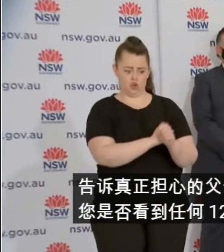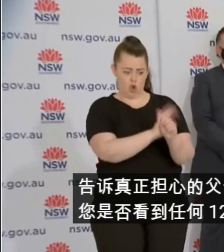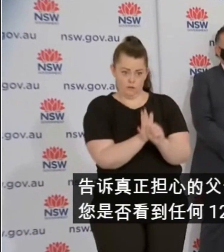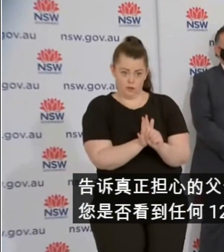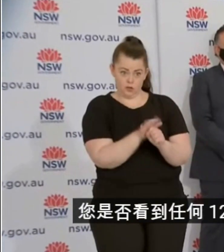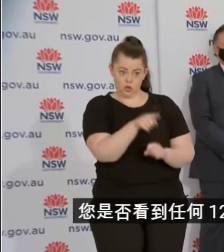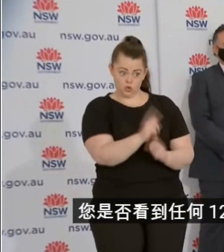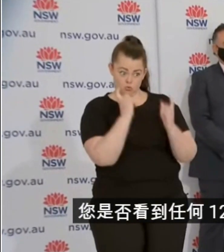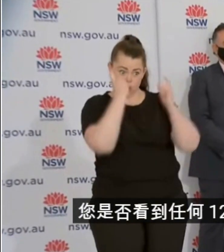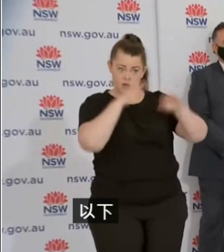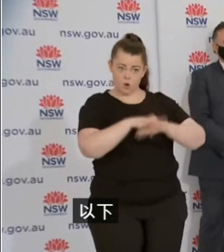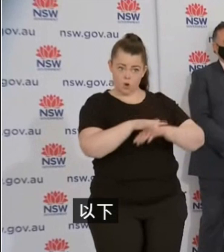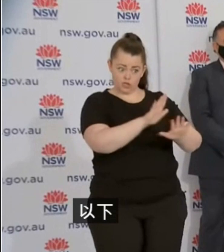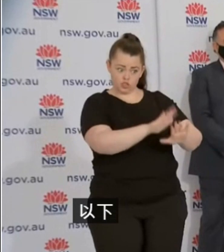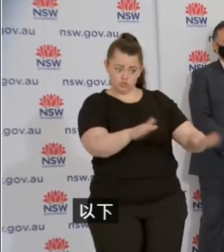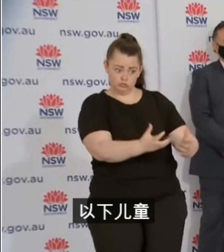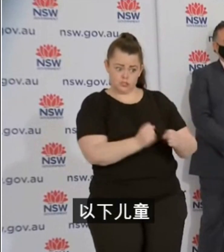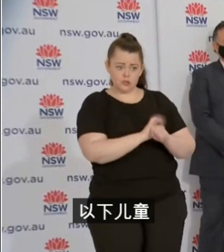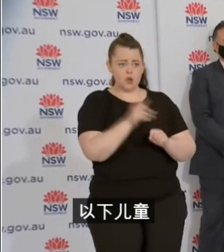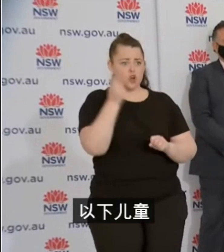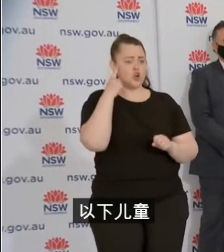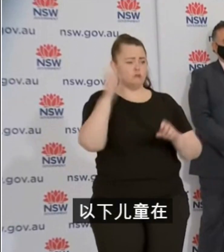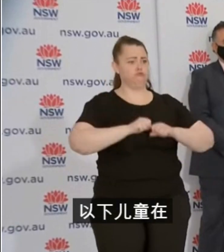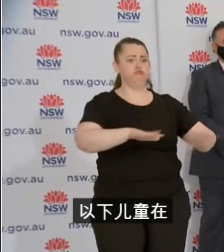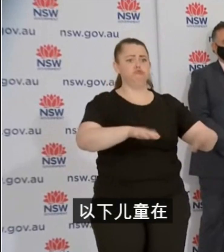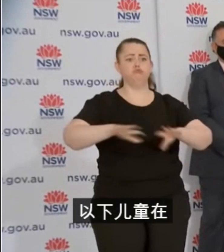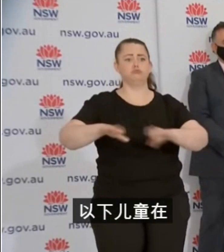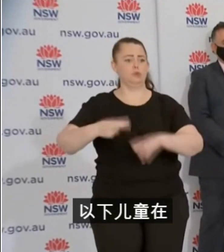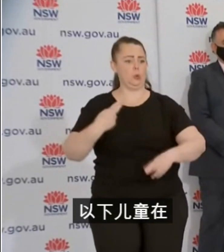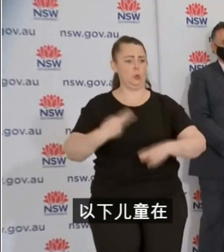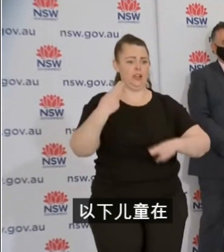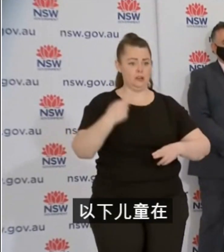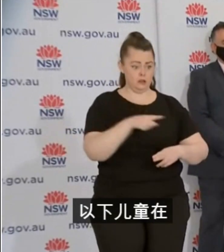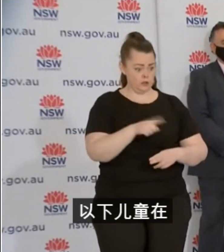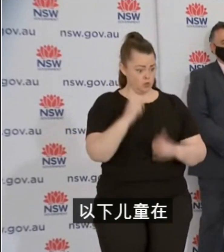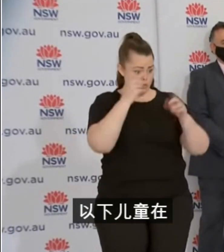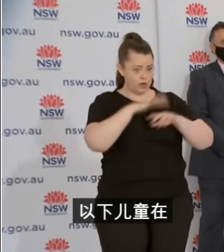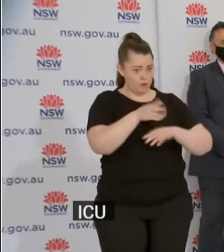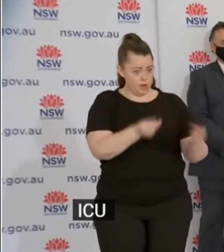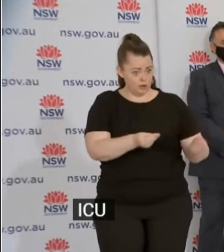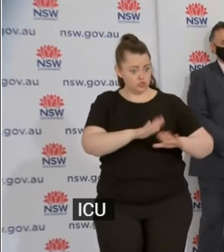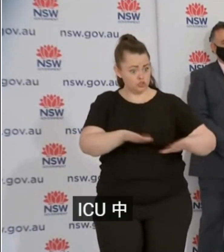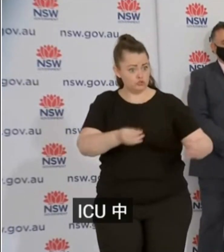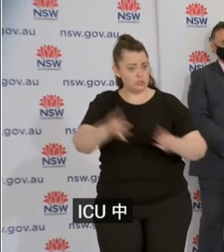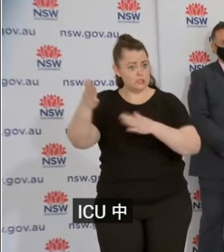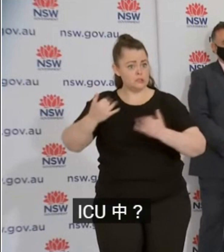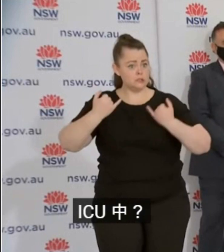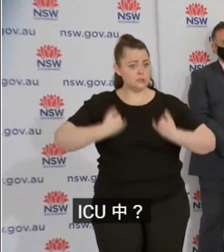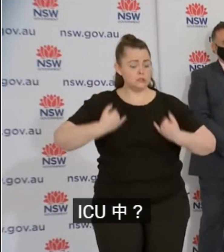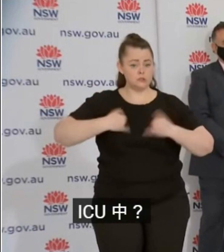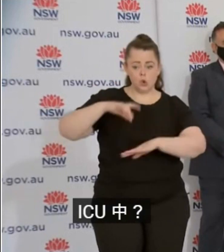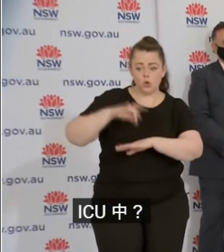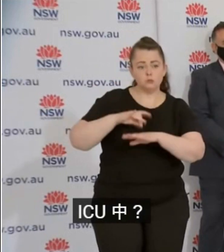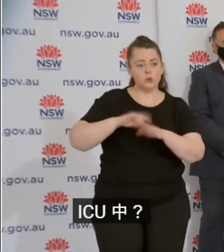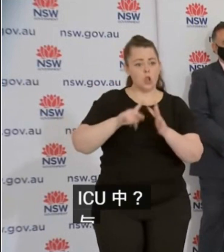ICU? Look, I think that for children, clearly we have seen more children affected in this Delta